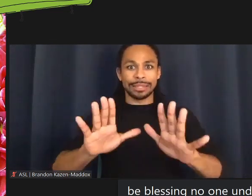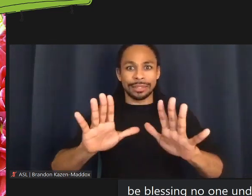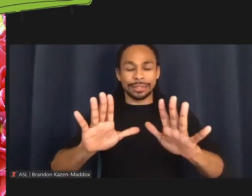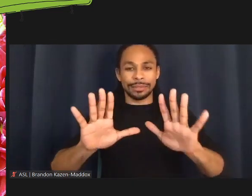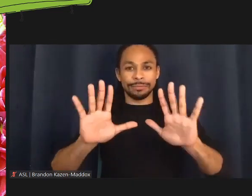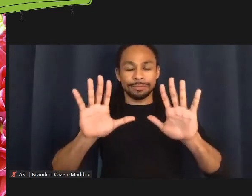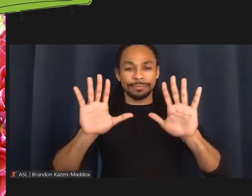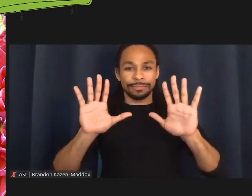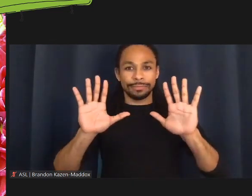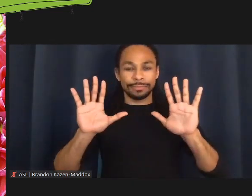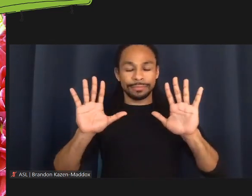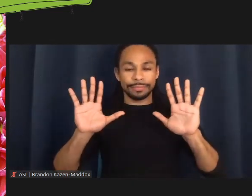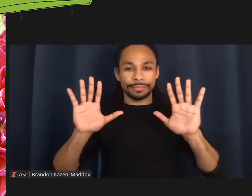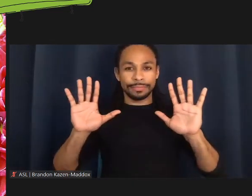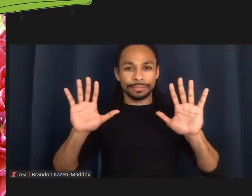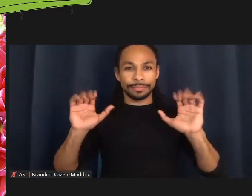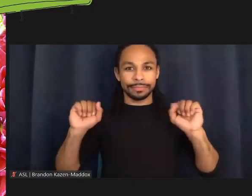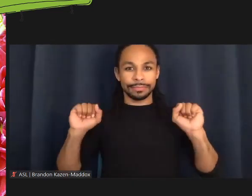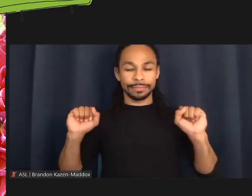Let.